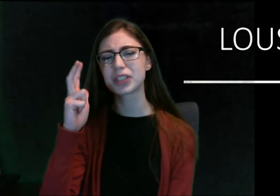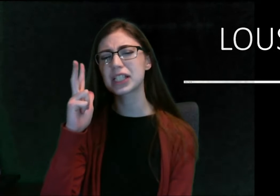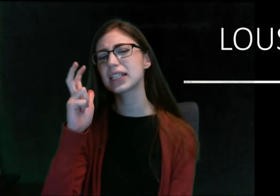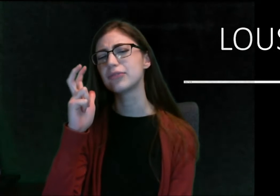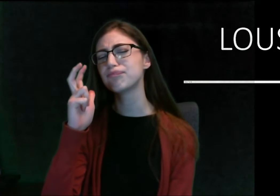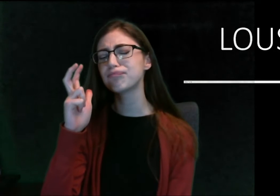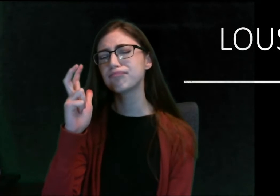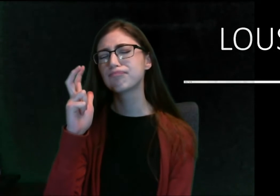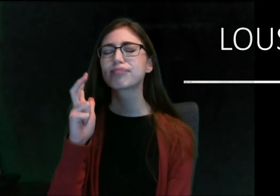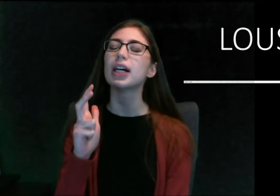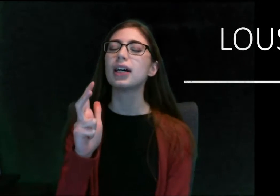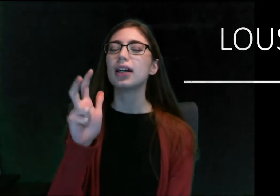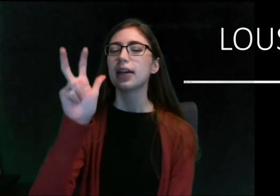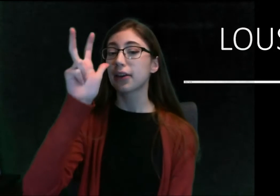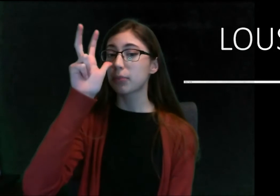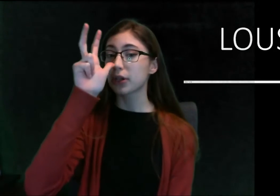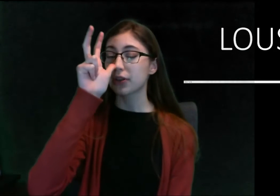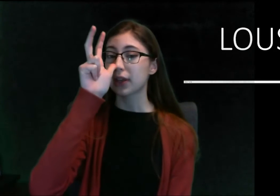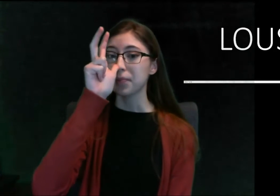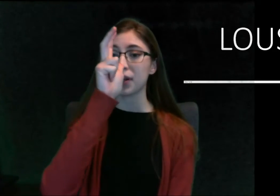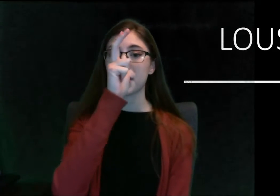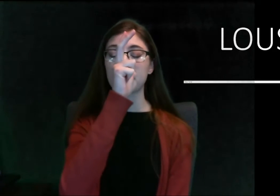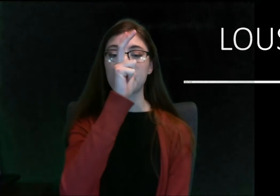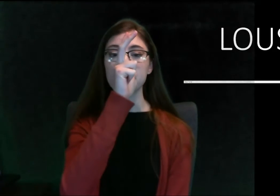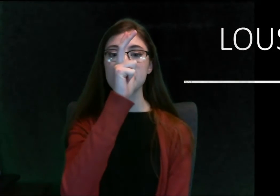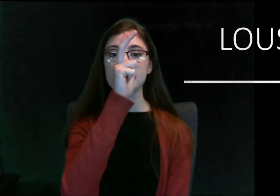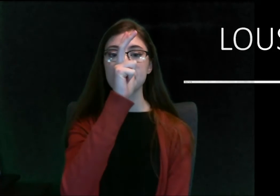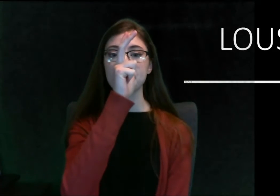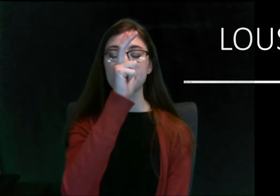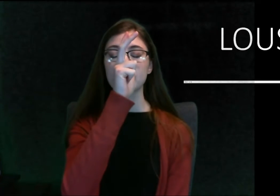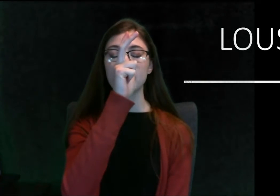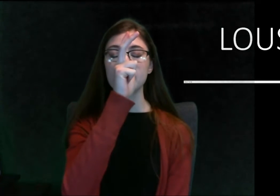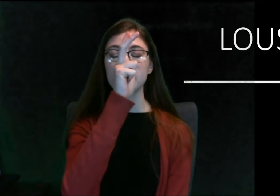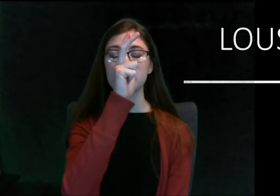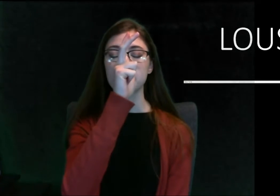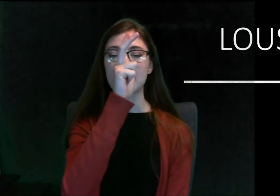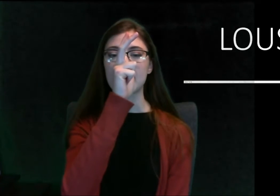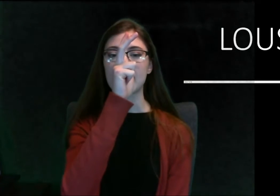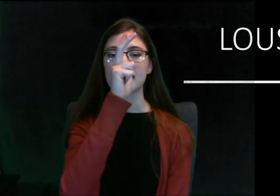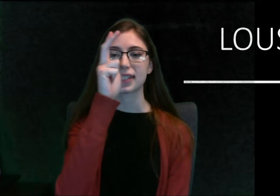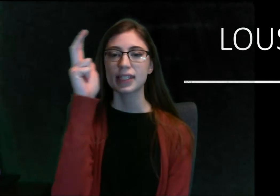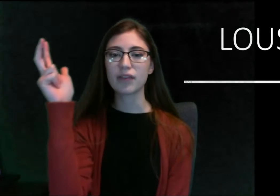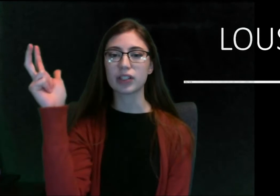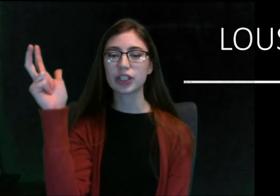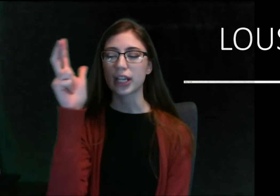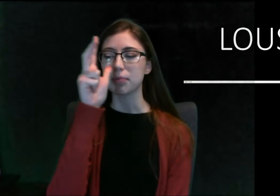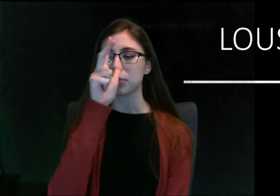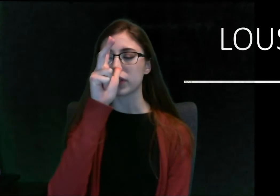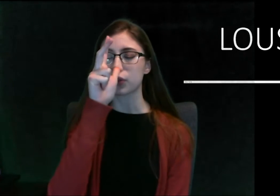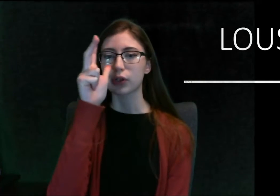little. You're going to put your thumb on your nose, and then you're going to make a 7 shape moving towards your